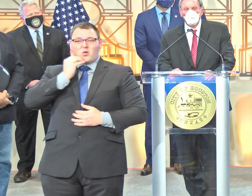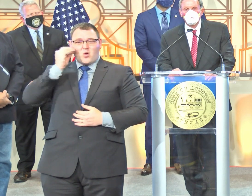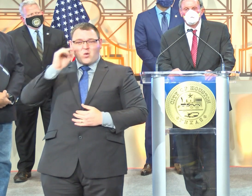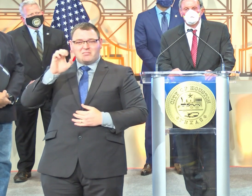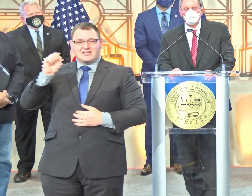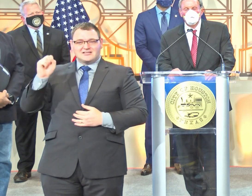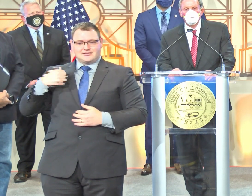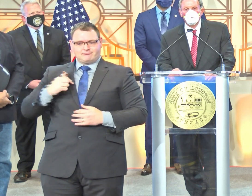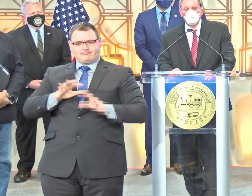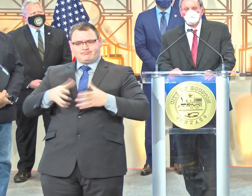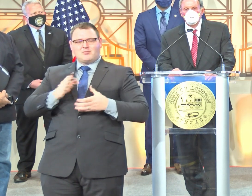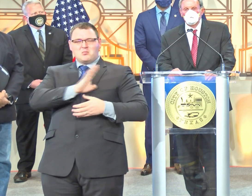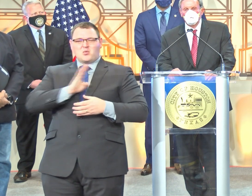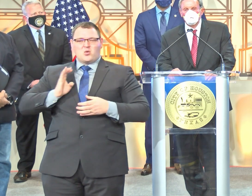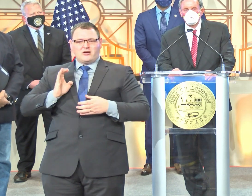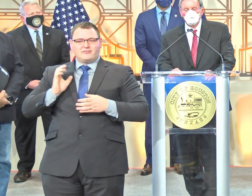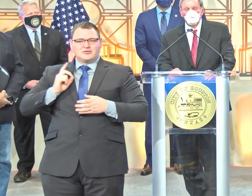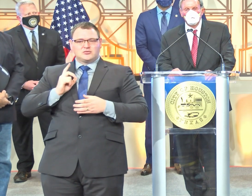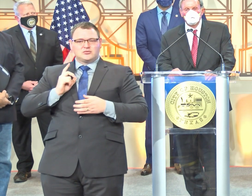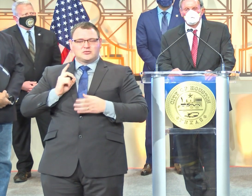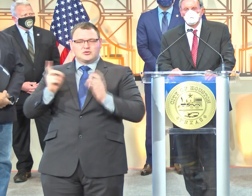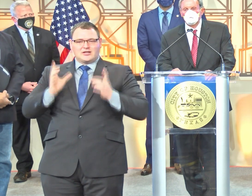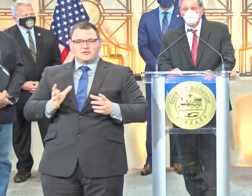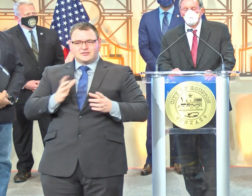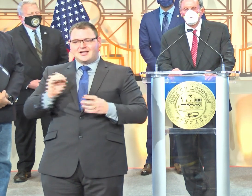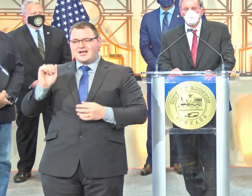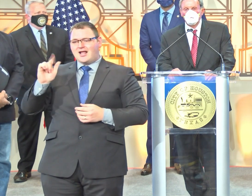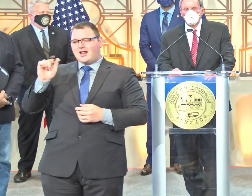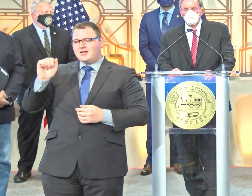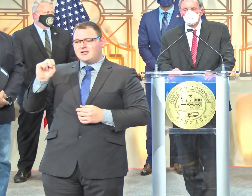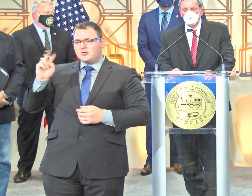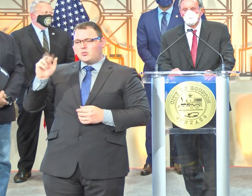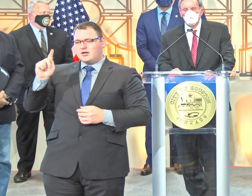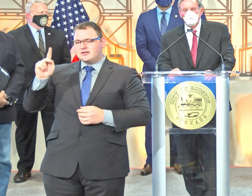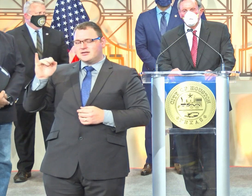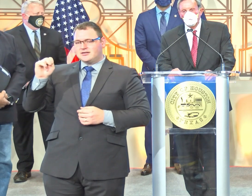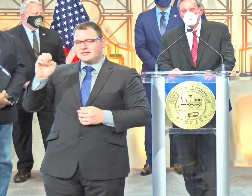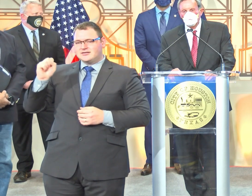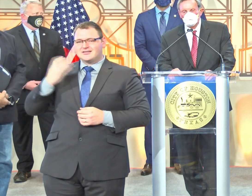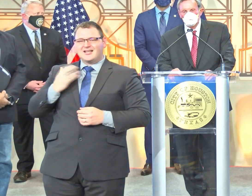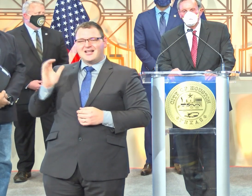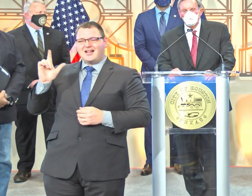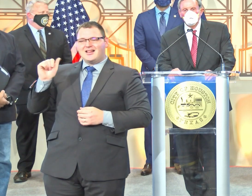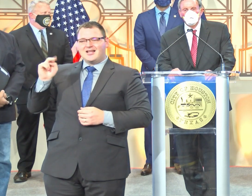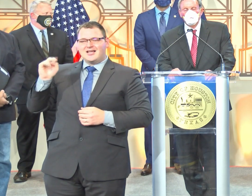the numbers going up. Because in the midst of an economic challenge that in ways will